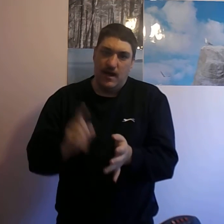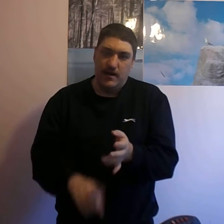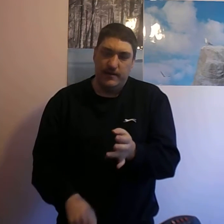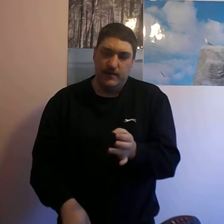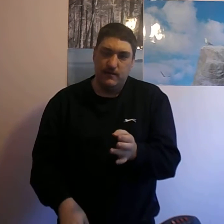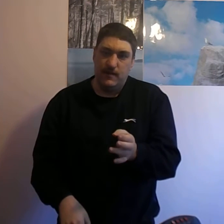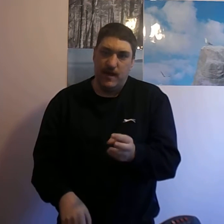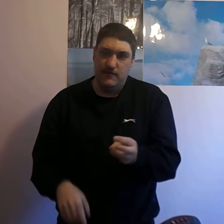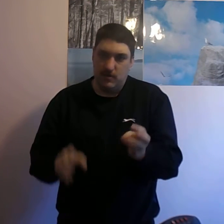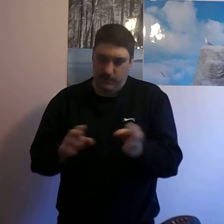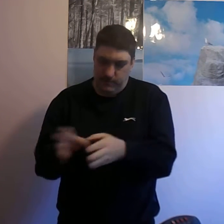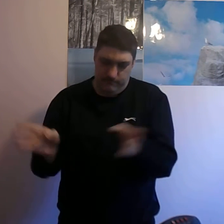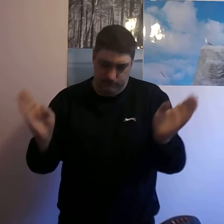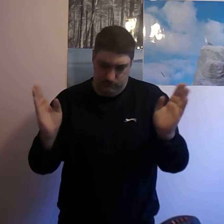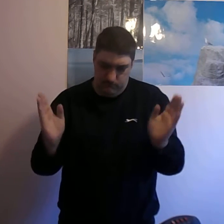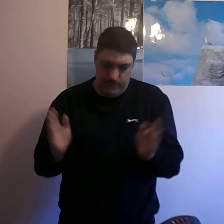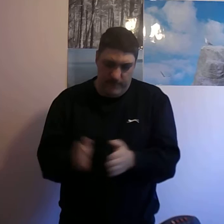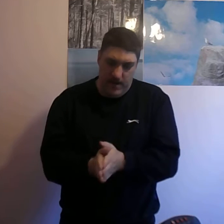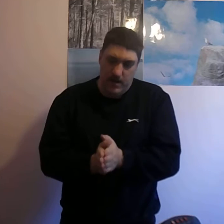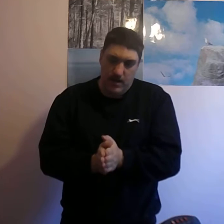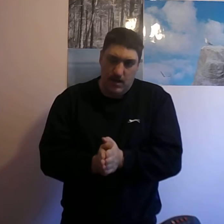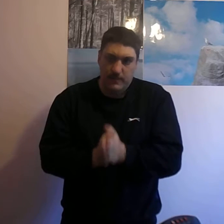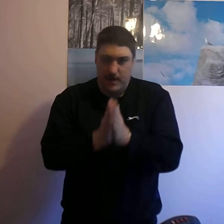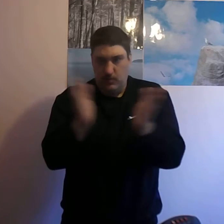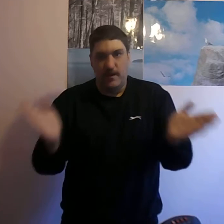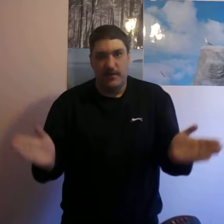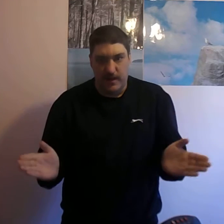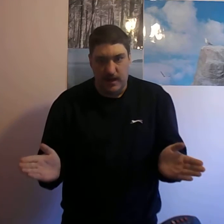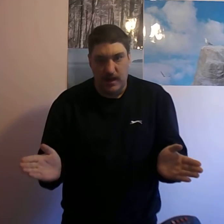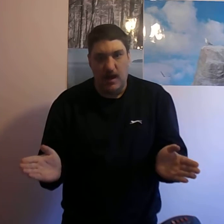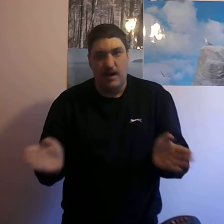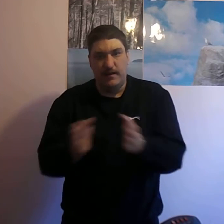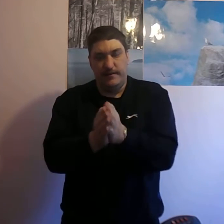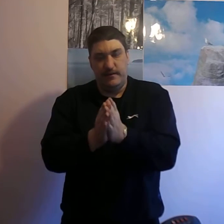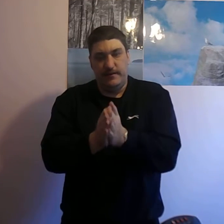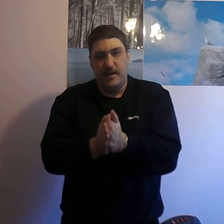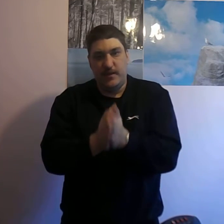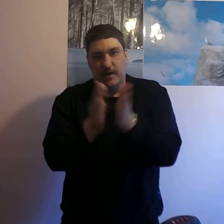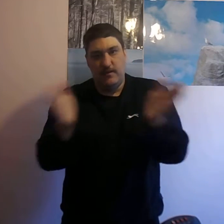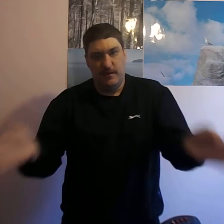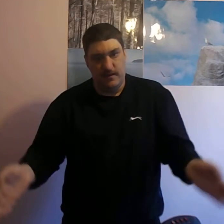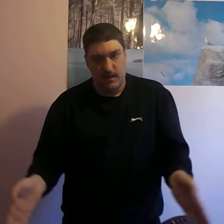and Cave Johnson, right? That's what they think, and they think that